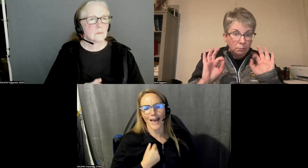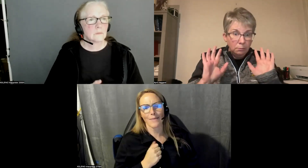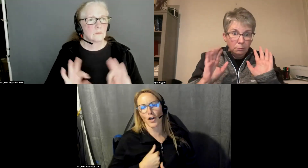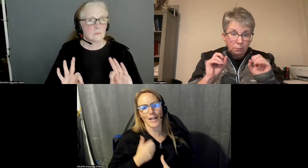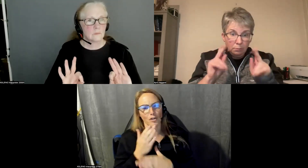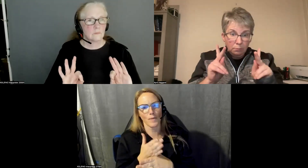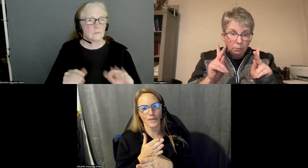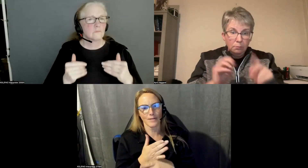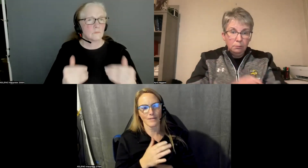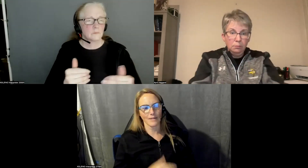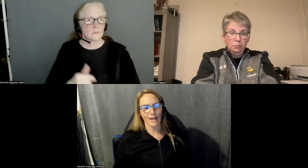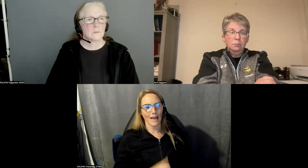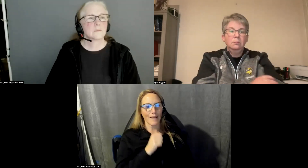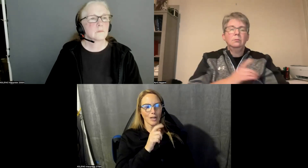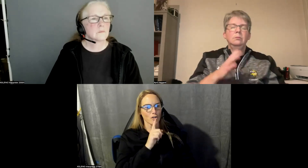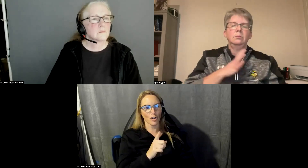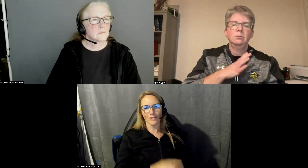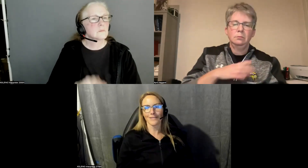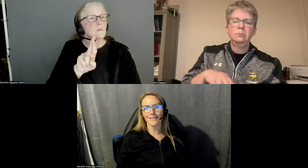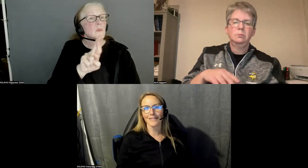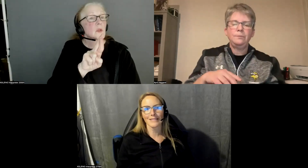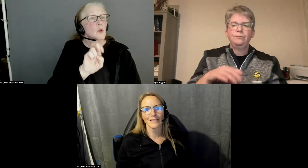Sorry, I'm sorry to interrupt. I'm not sure.